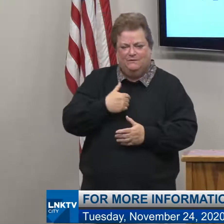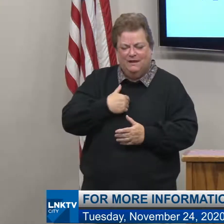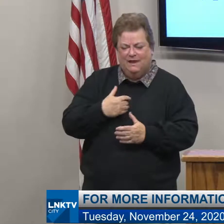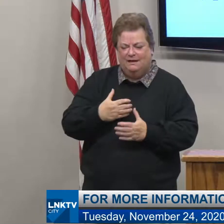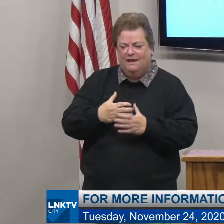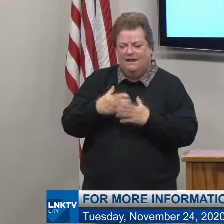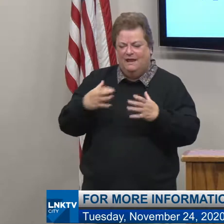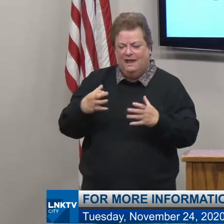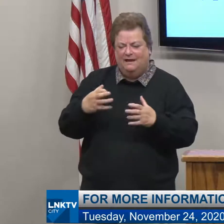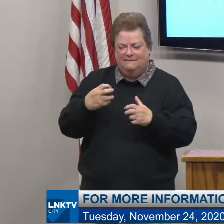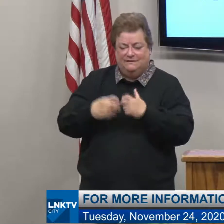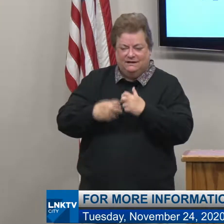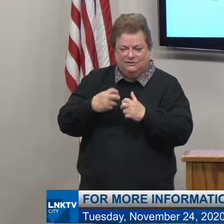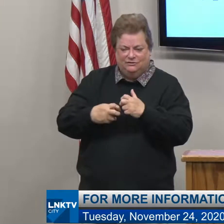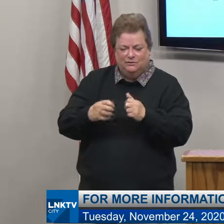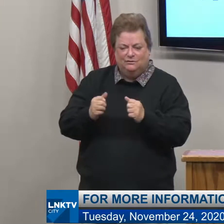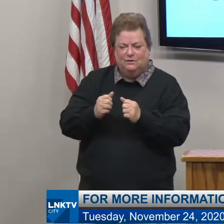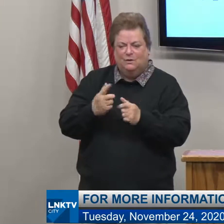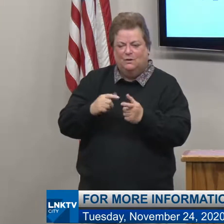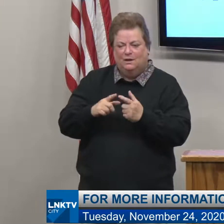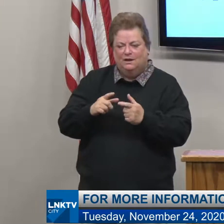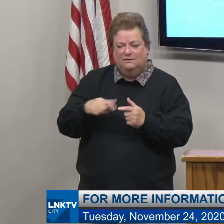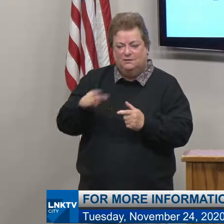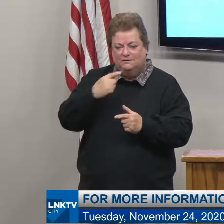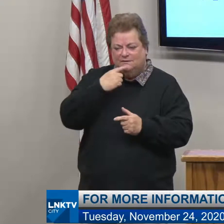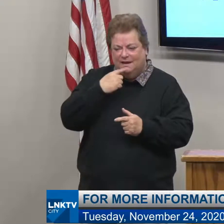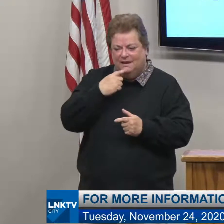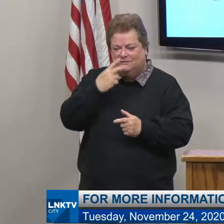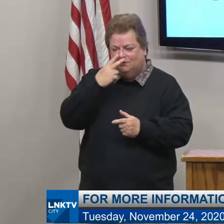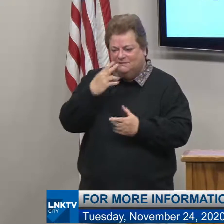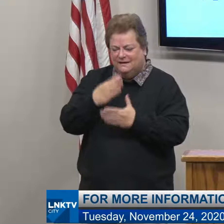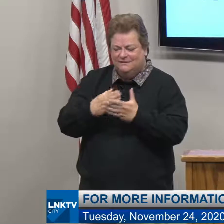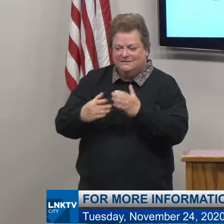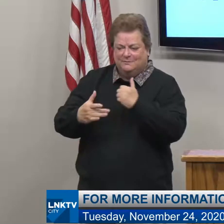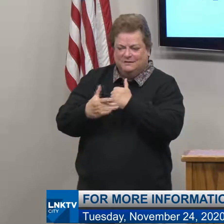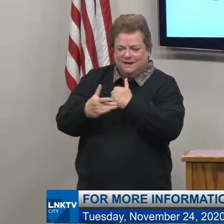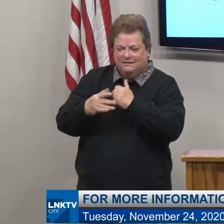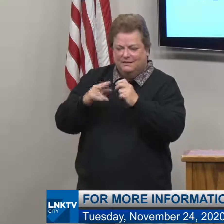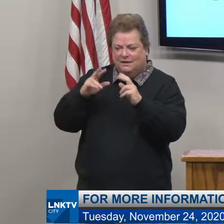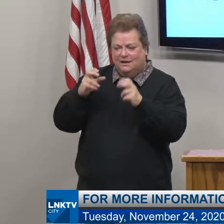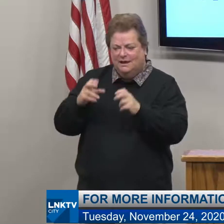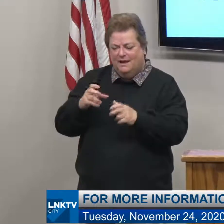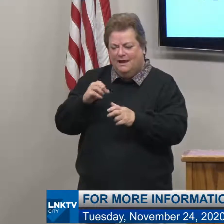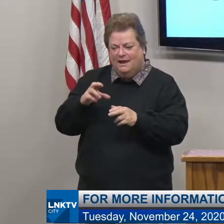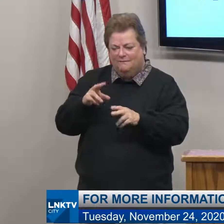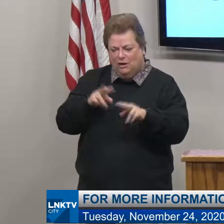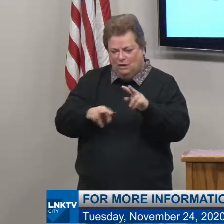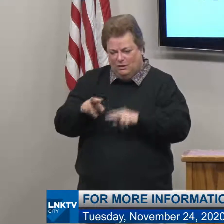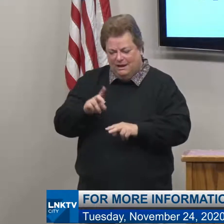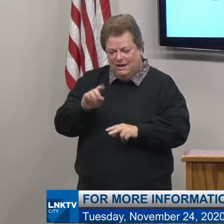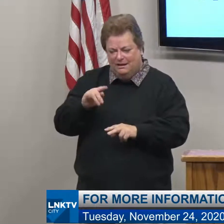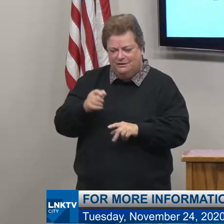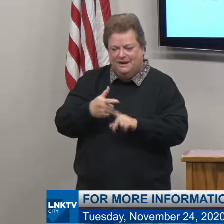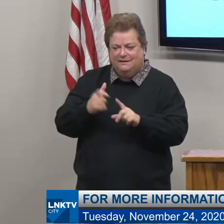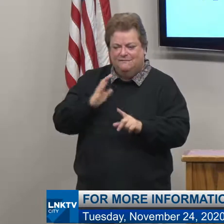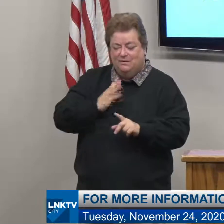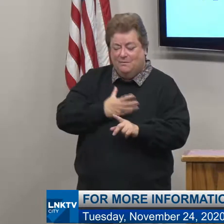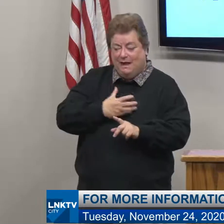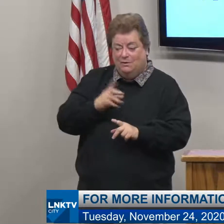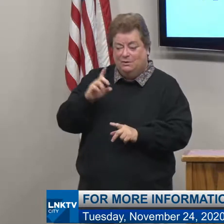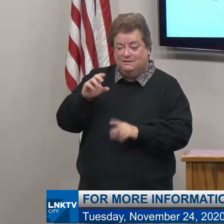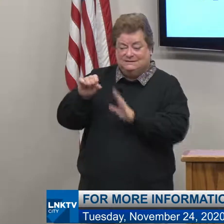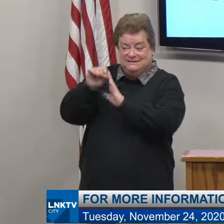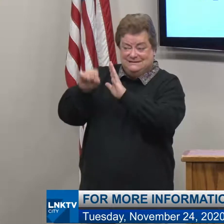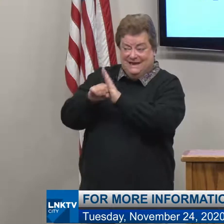issues. I think you've seen when we say there's been technical issues with receiving the data from the state. You know, the